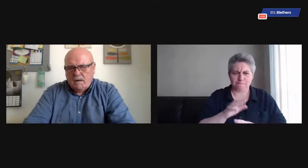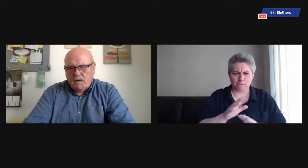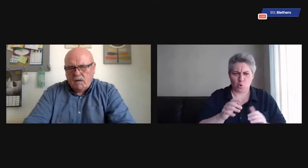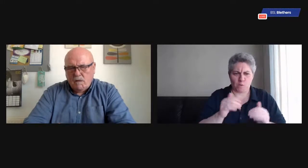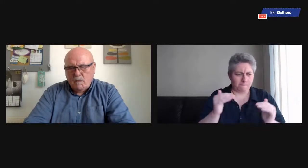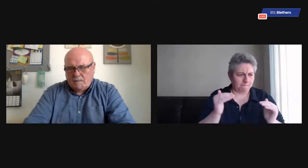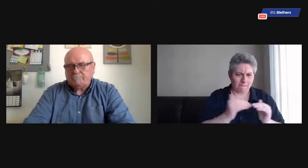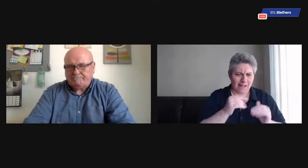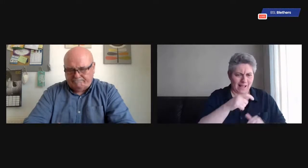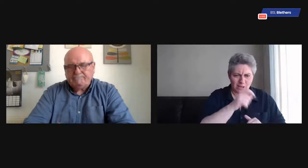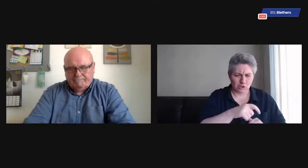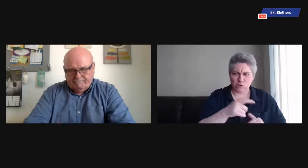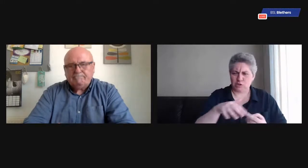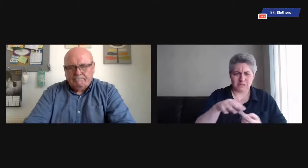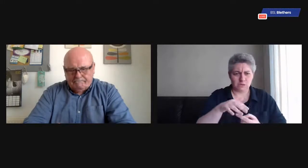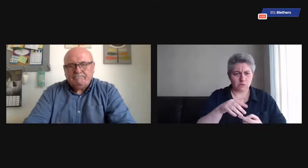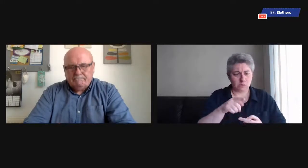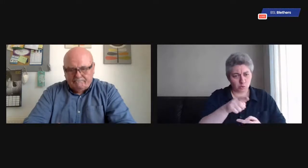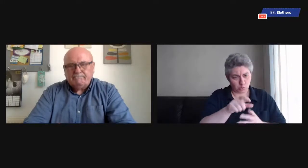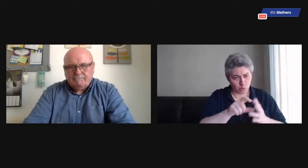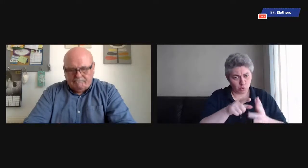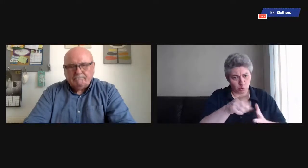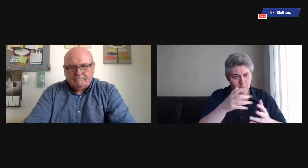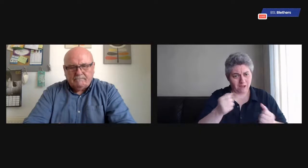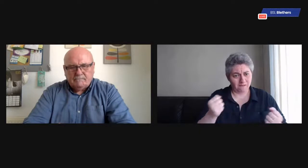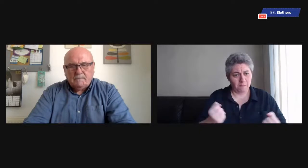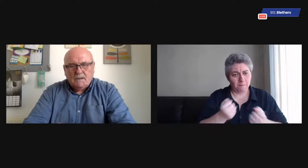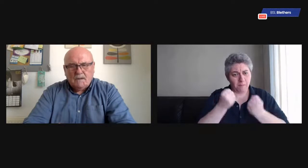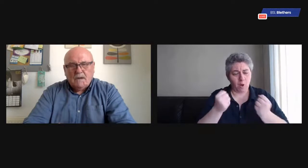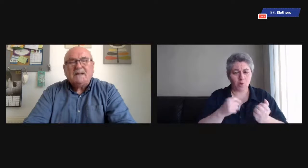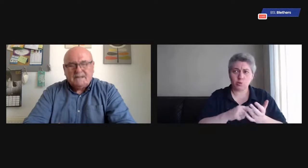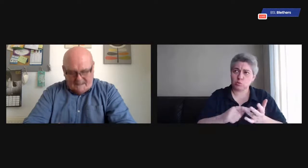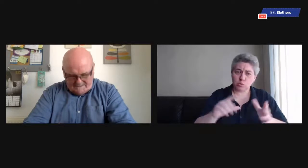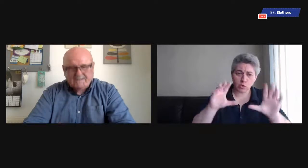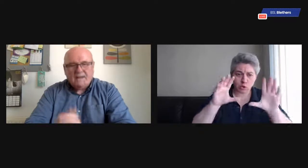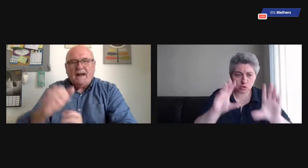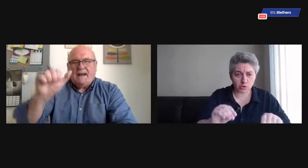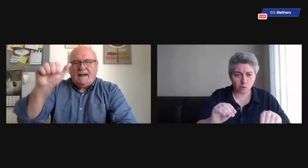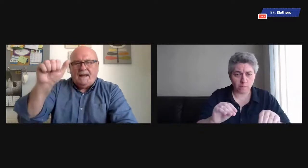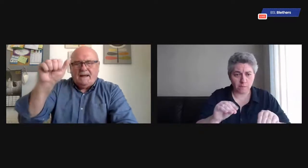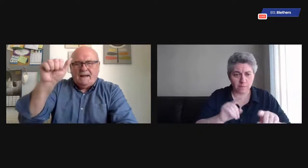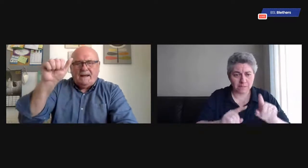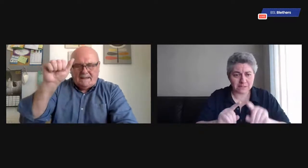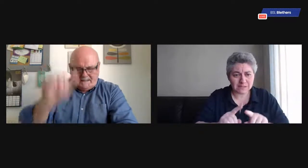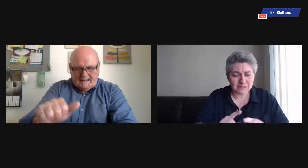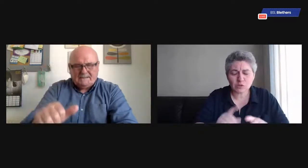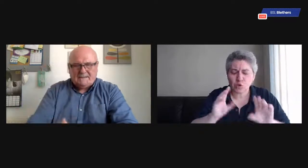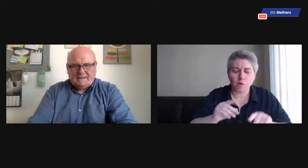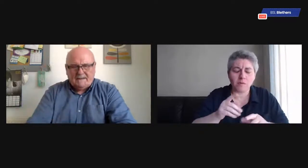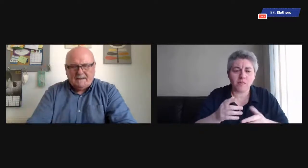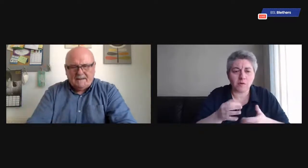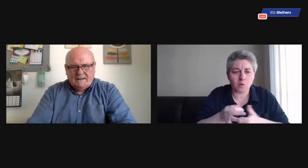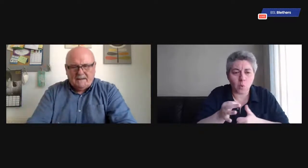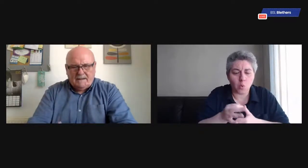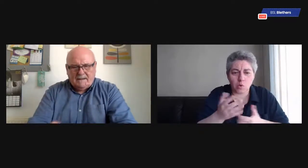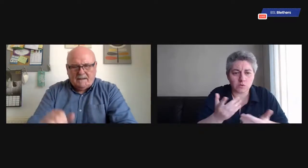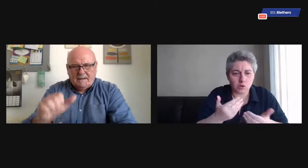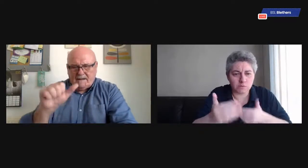lucky. We have good interpreters there, but say something happened and someone slipped through the